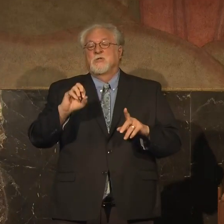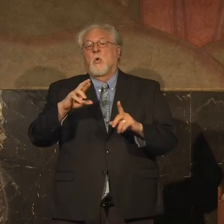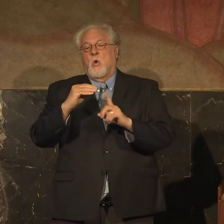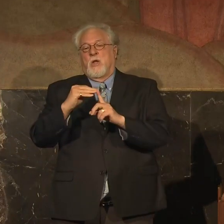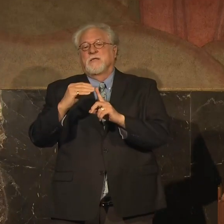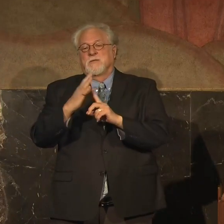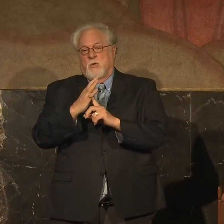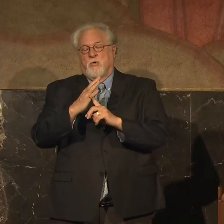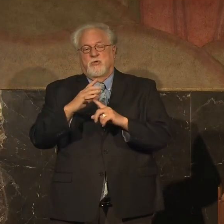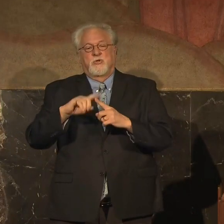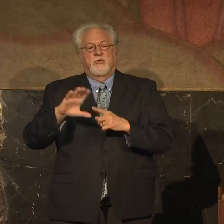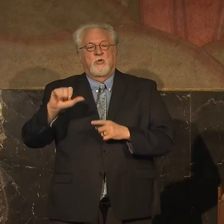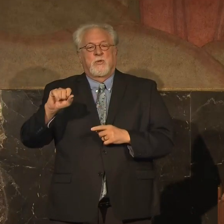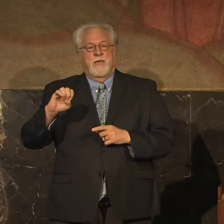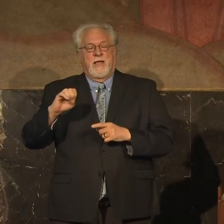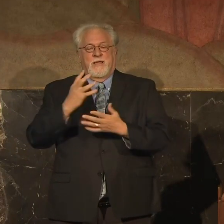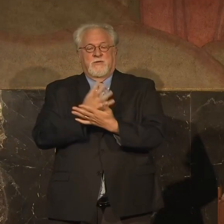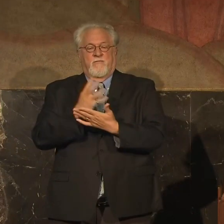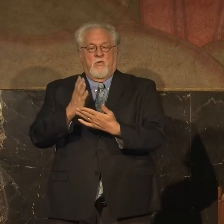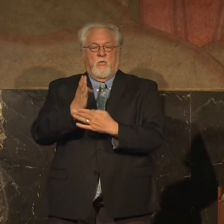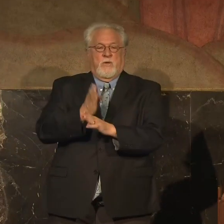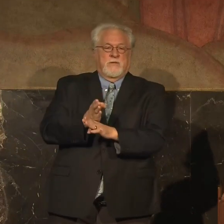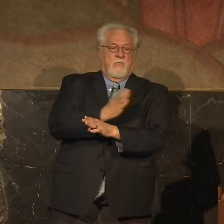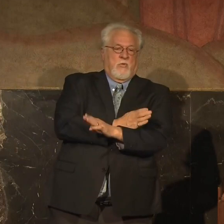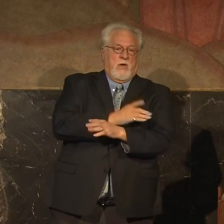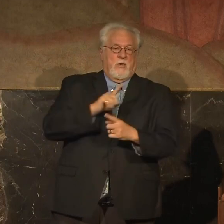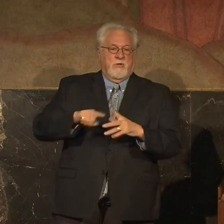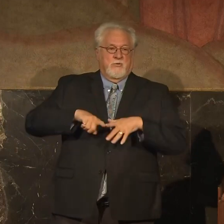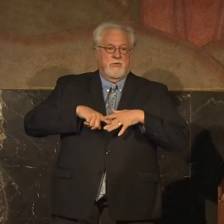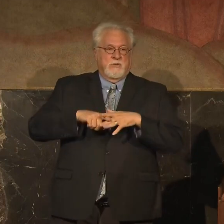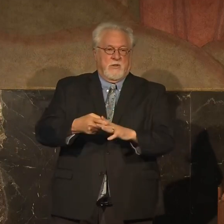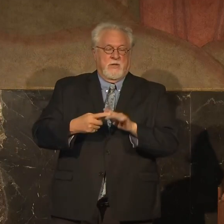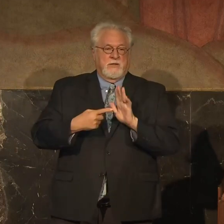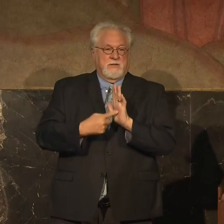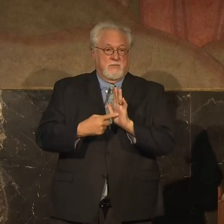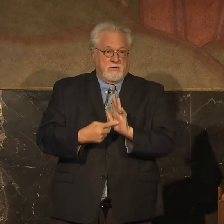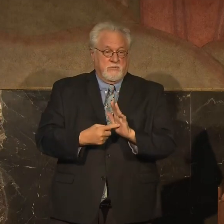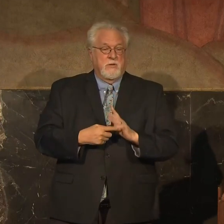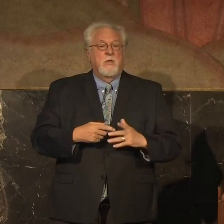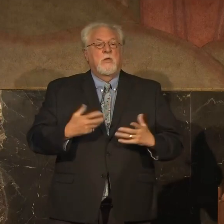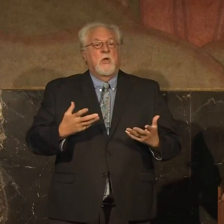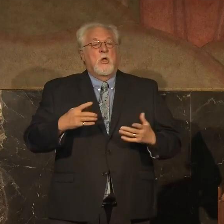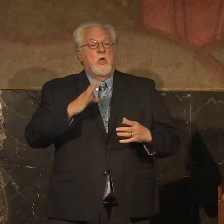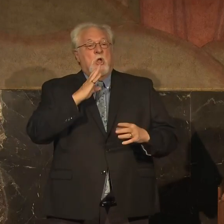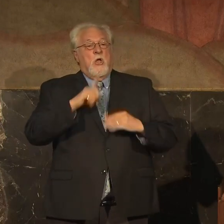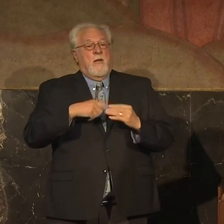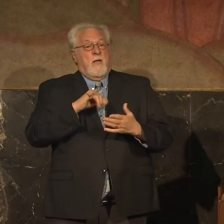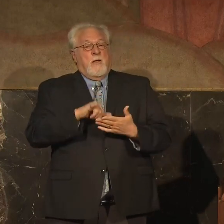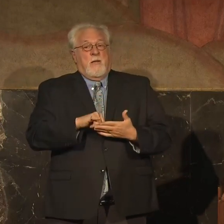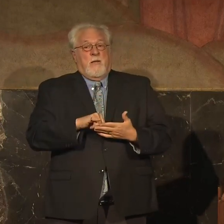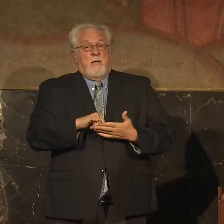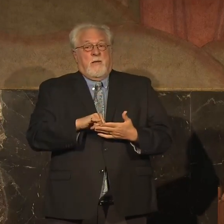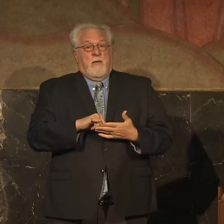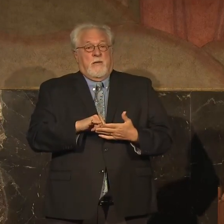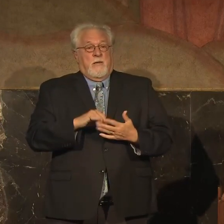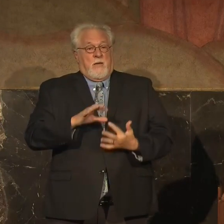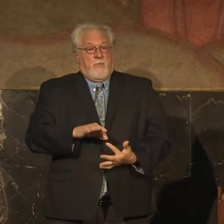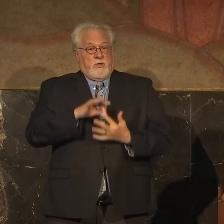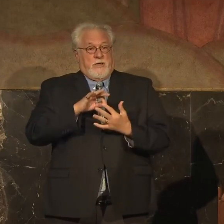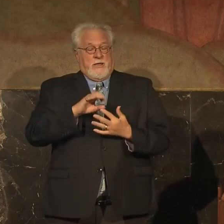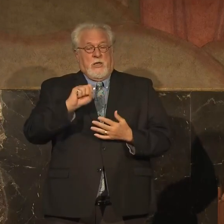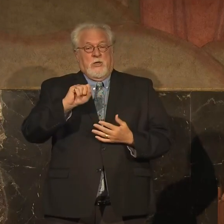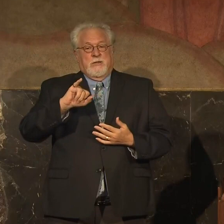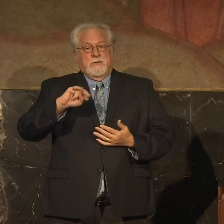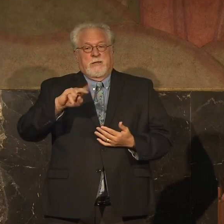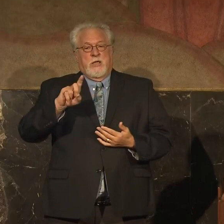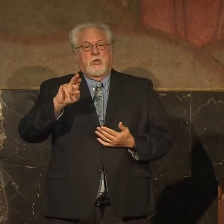case within the 4 weeks prior to the onset of symptoms. So when we talk about this particular syndrome,